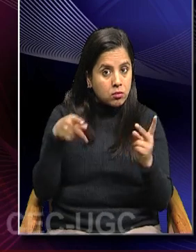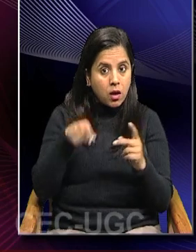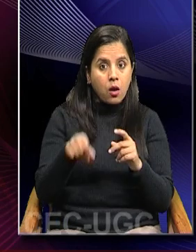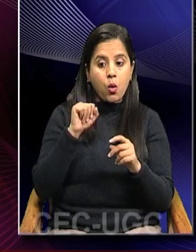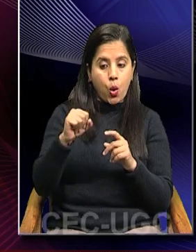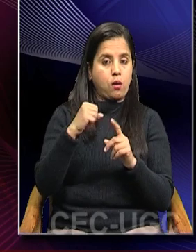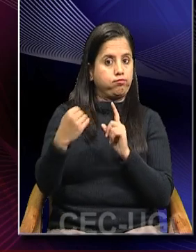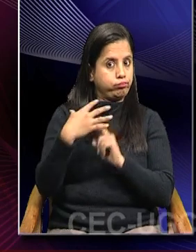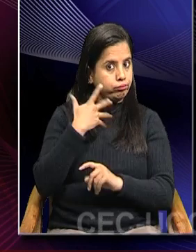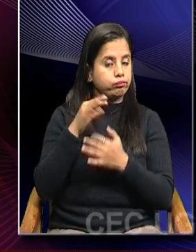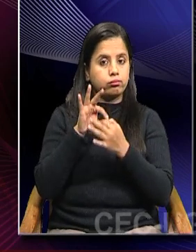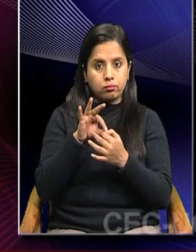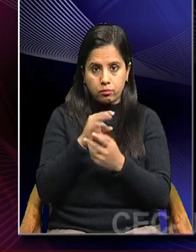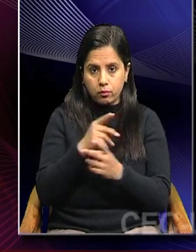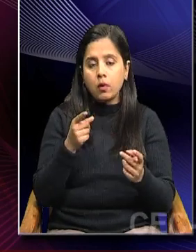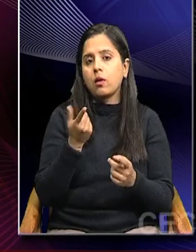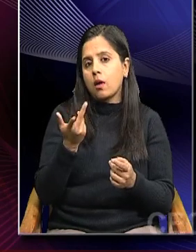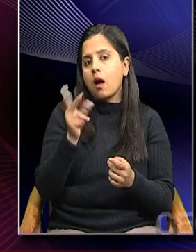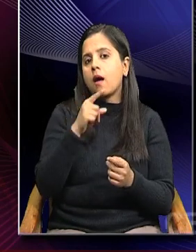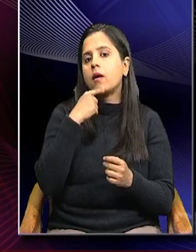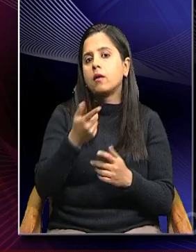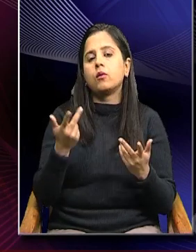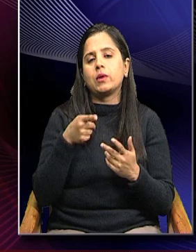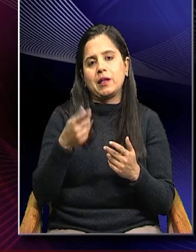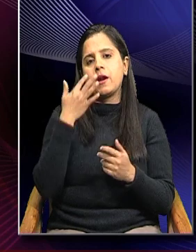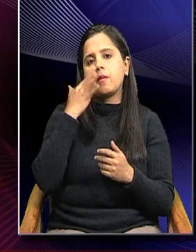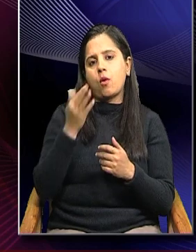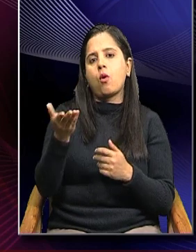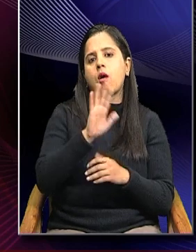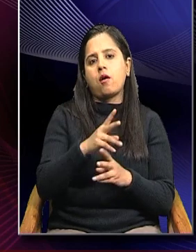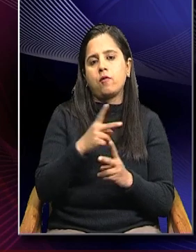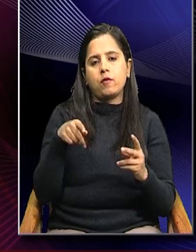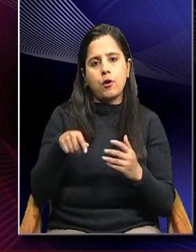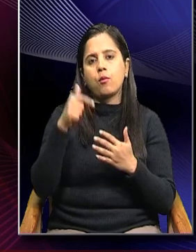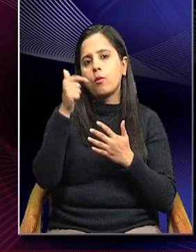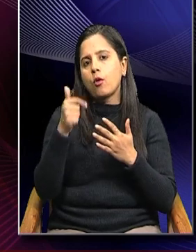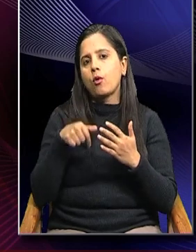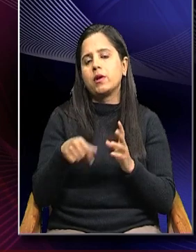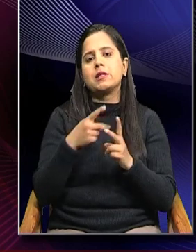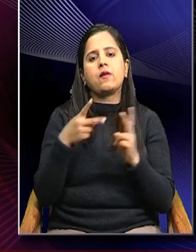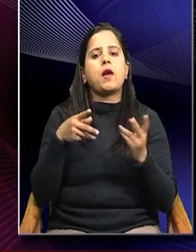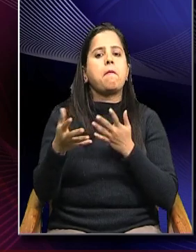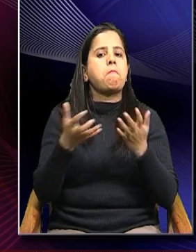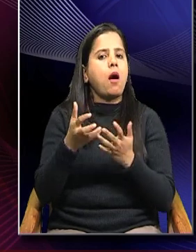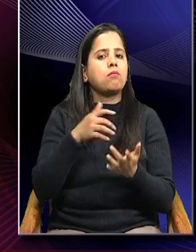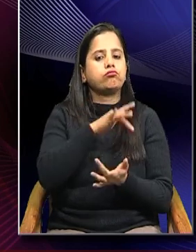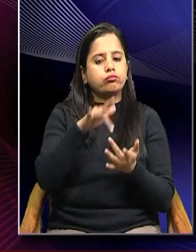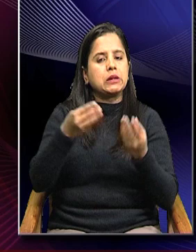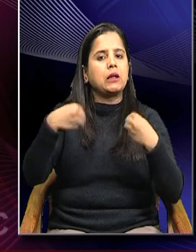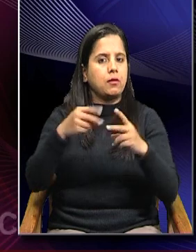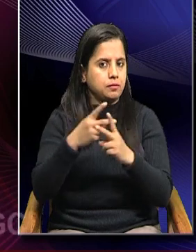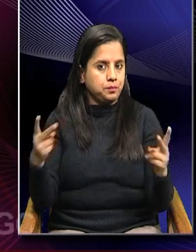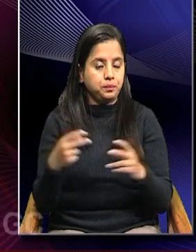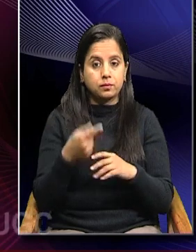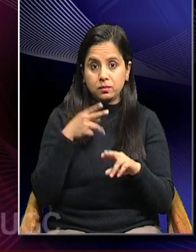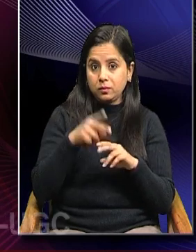effective relationship management again is essential here at the point of, at the front of marketing intermediaries. So whether